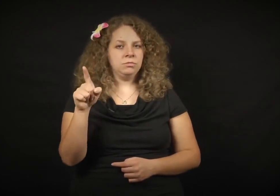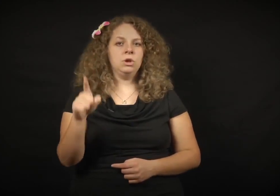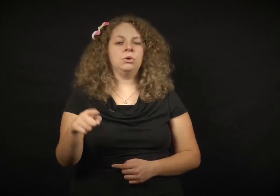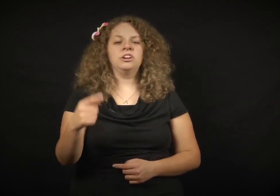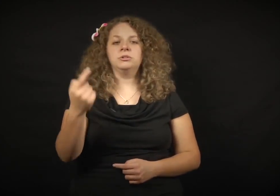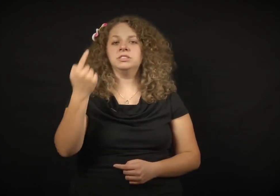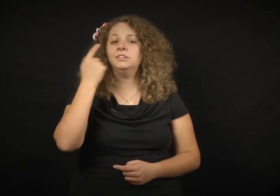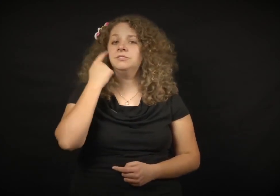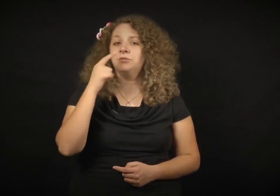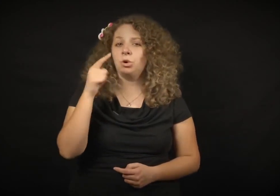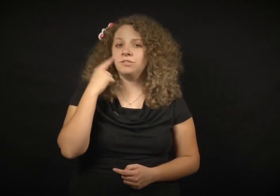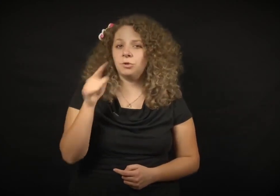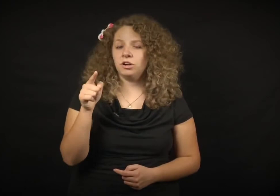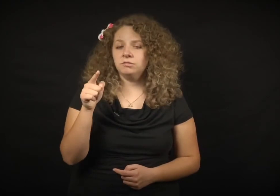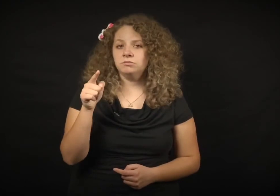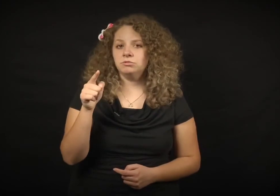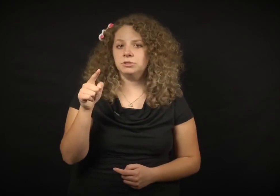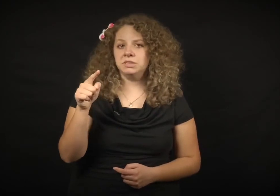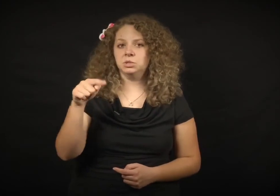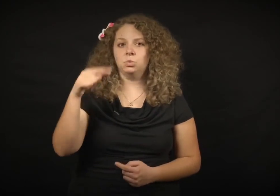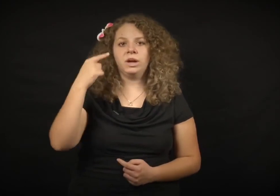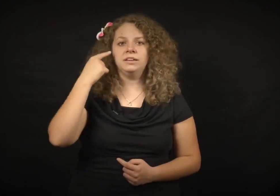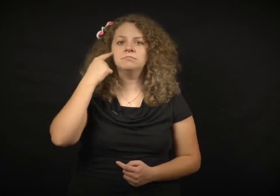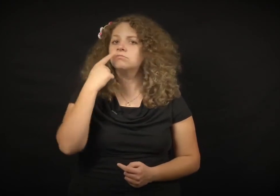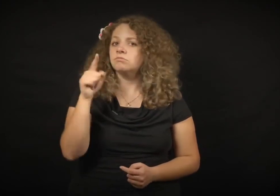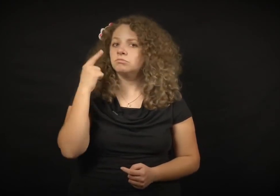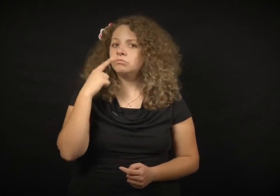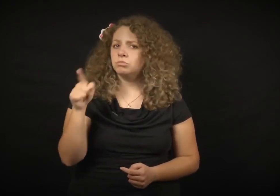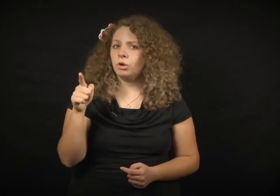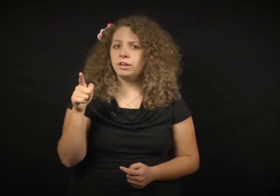or you'll see for, which means what, or